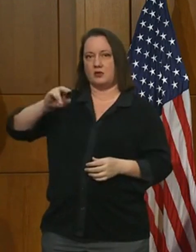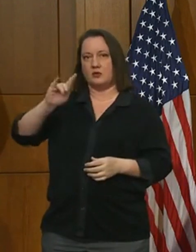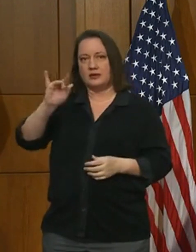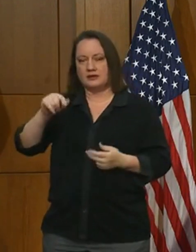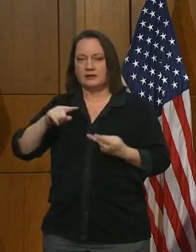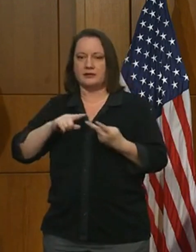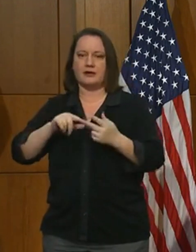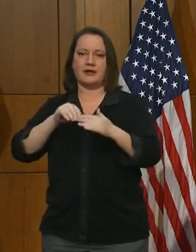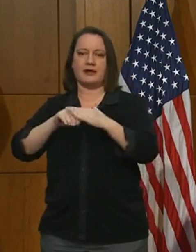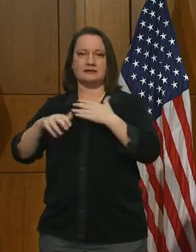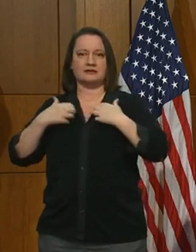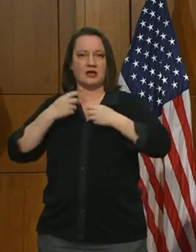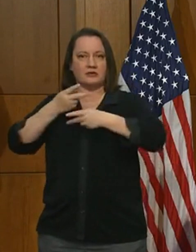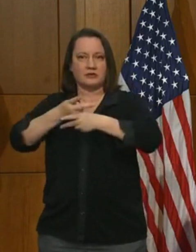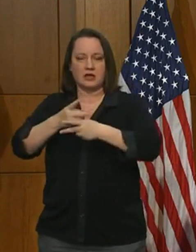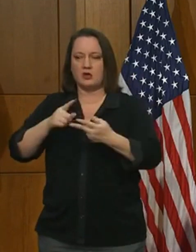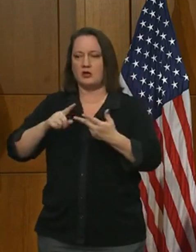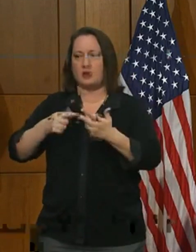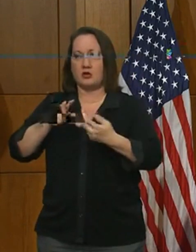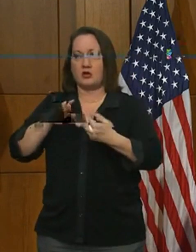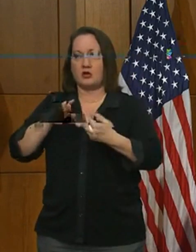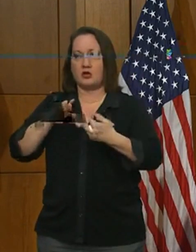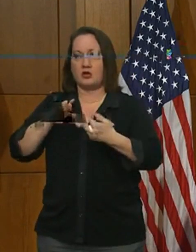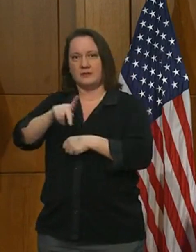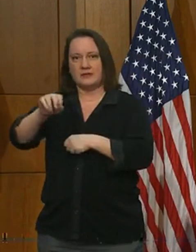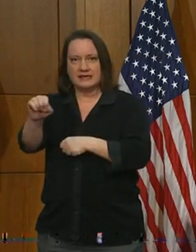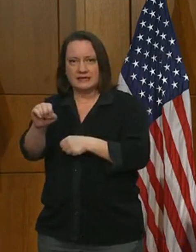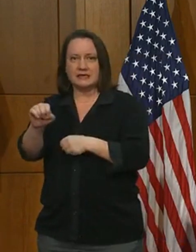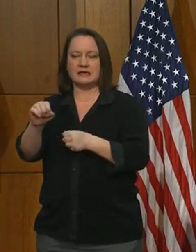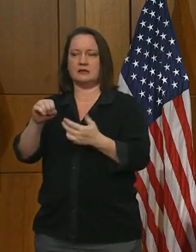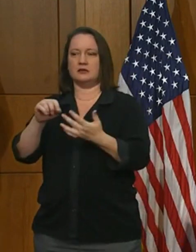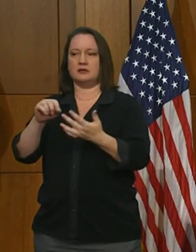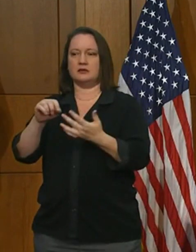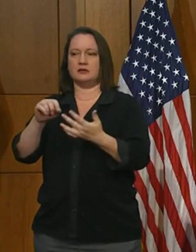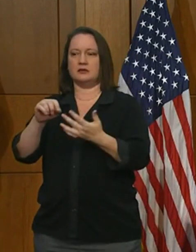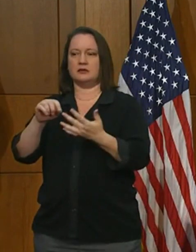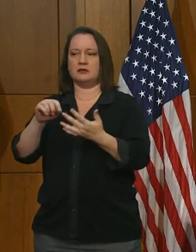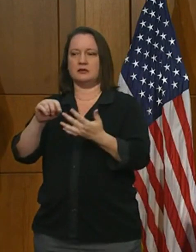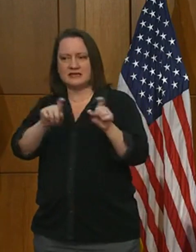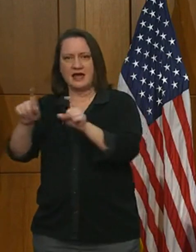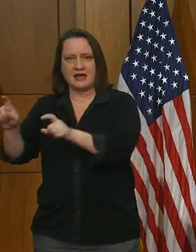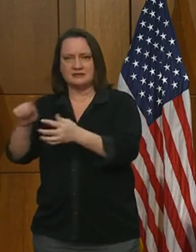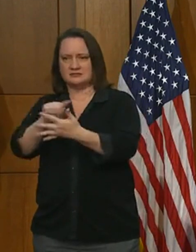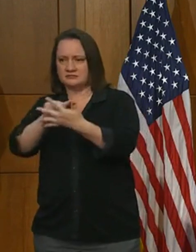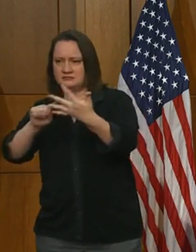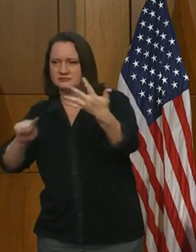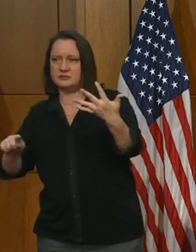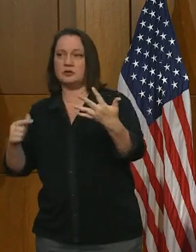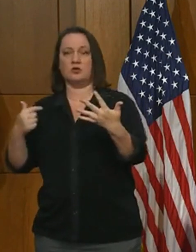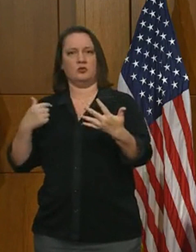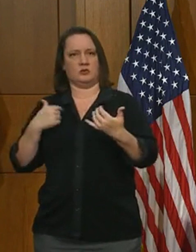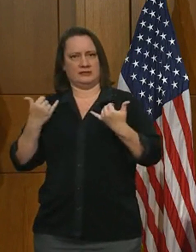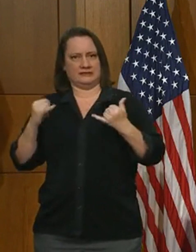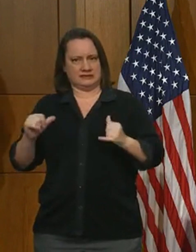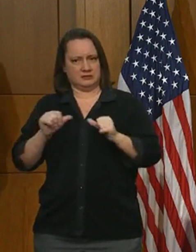addressing access to PPE, to the testing, and so we're in the process ongoing of